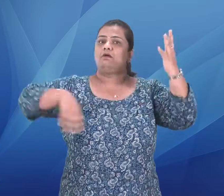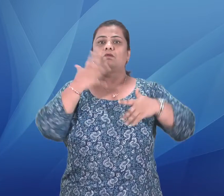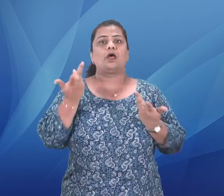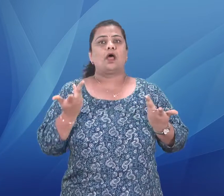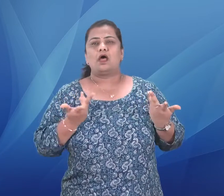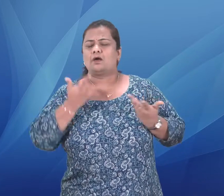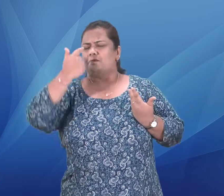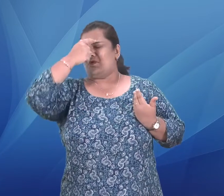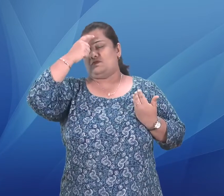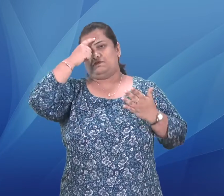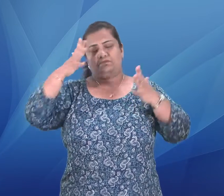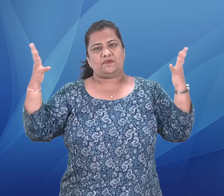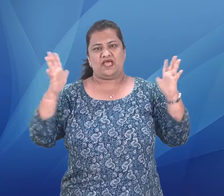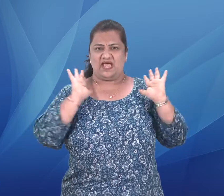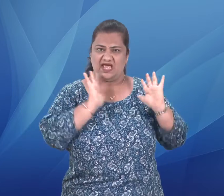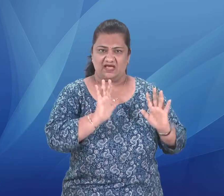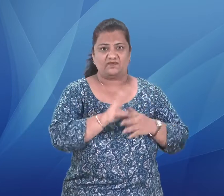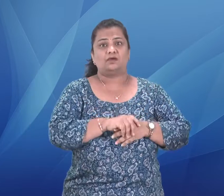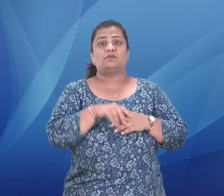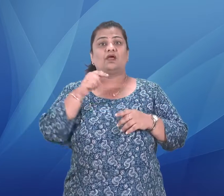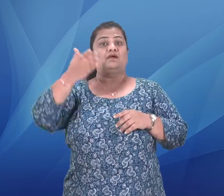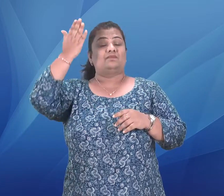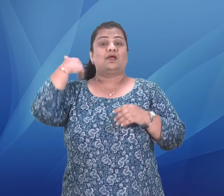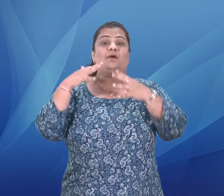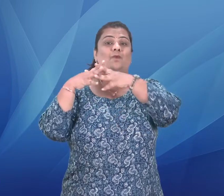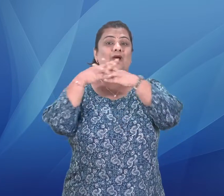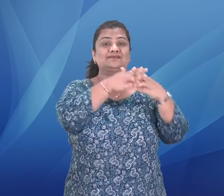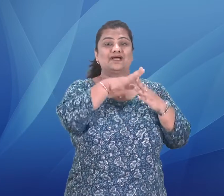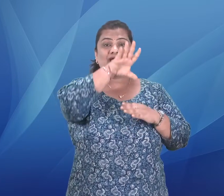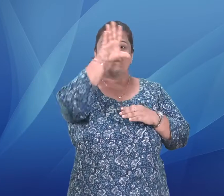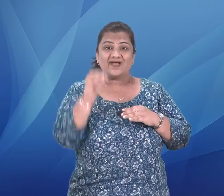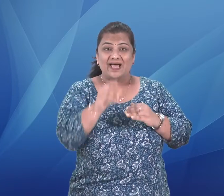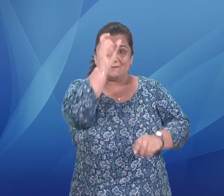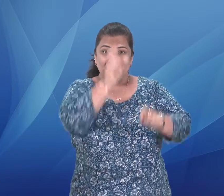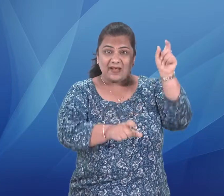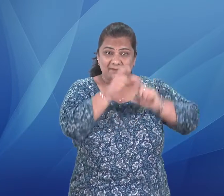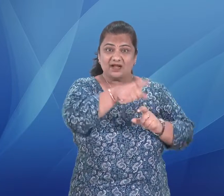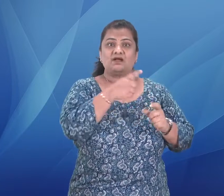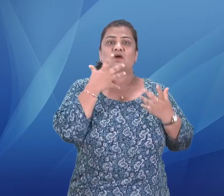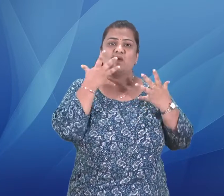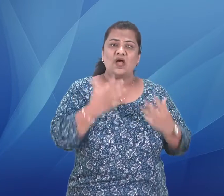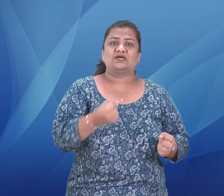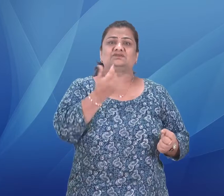27 million in 2022, including Burkina Faso, Niger, Chad, Mali, and Nigeria.